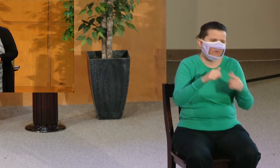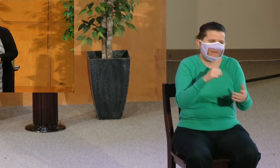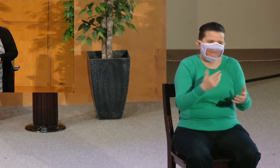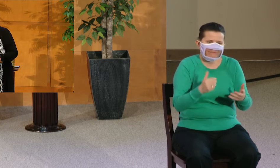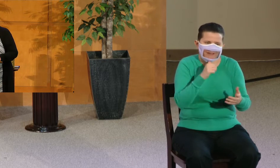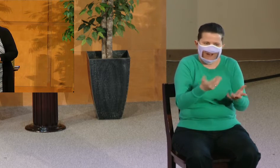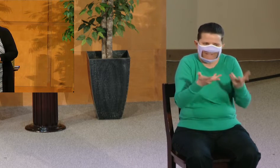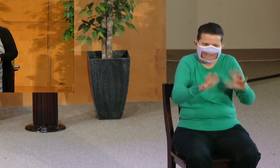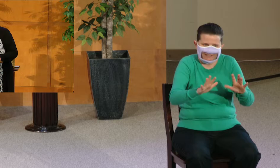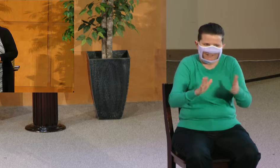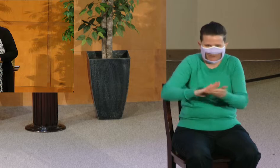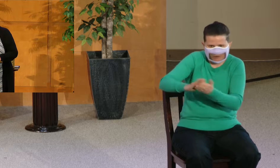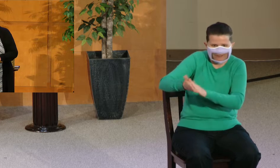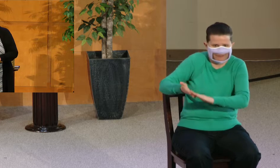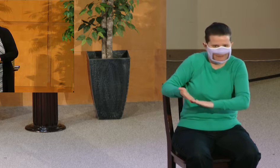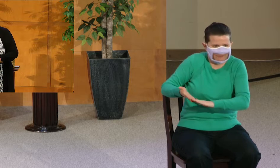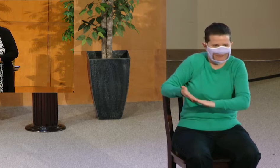real goal of healing work.